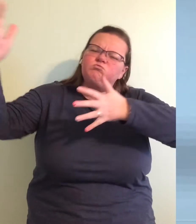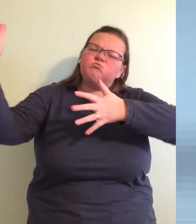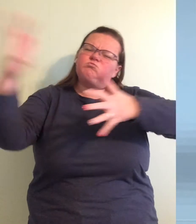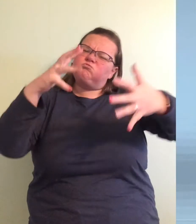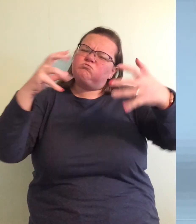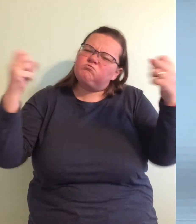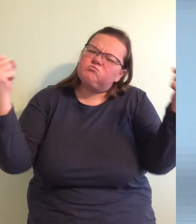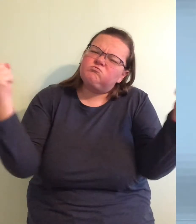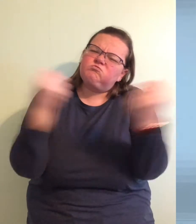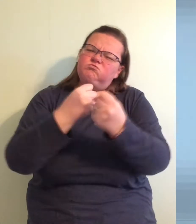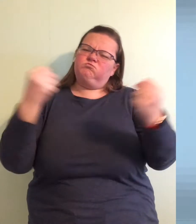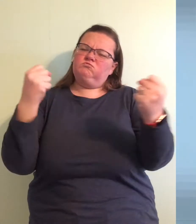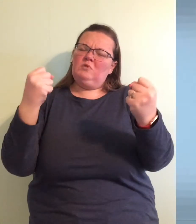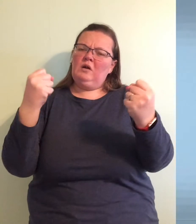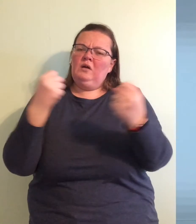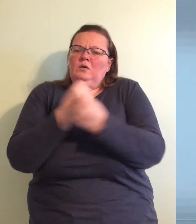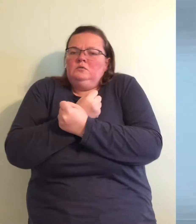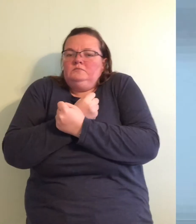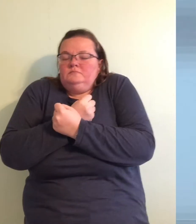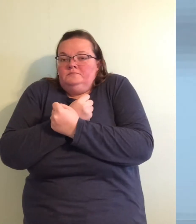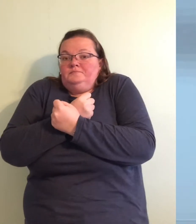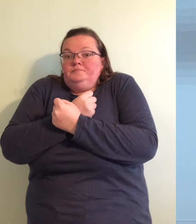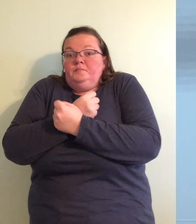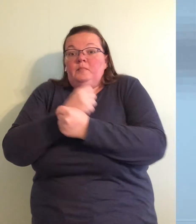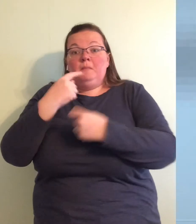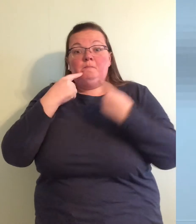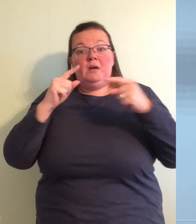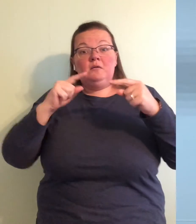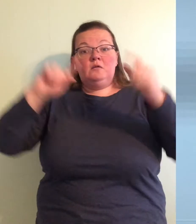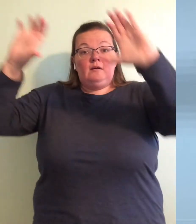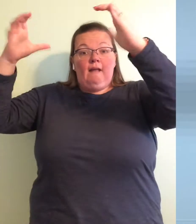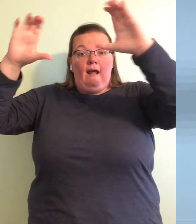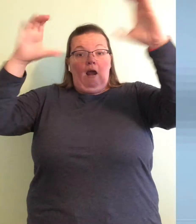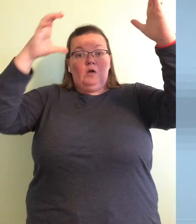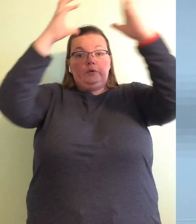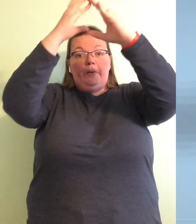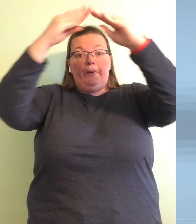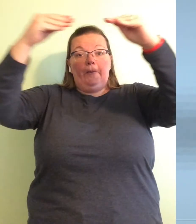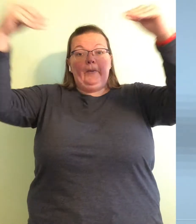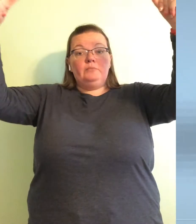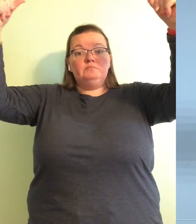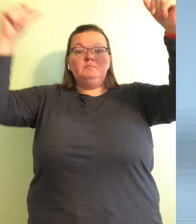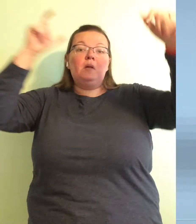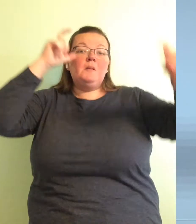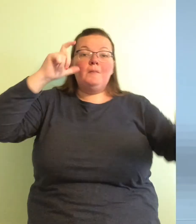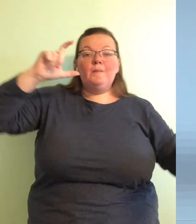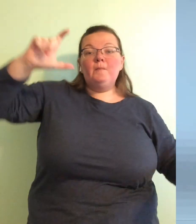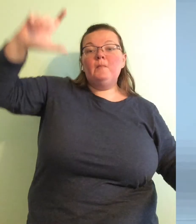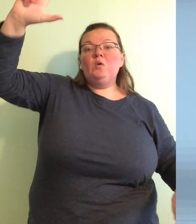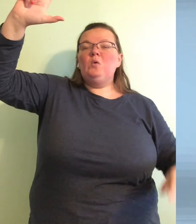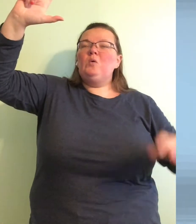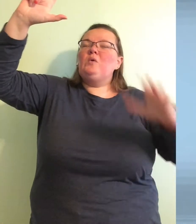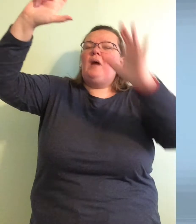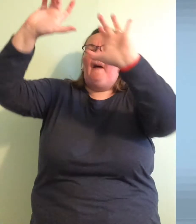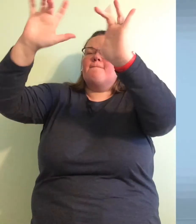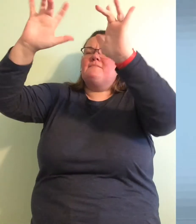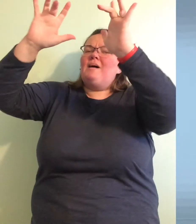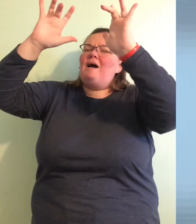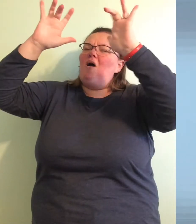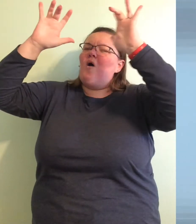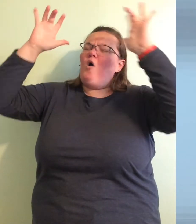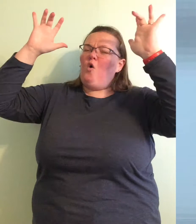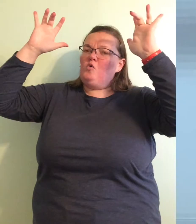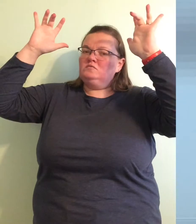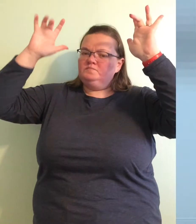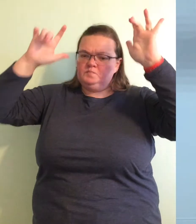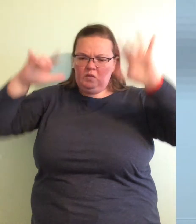cold. Finally, the clouds rolled away, and the moon came out. It was a full moon, and shining on all